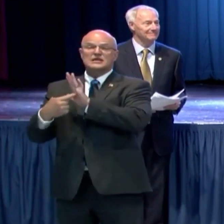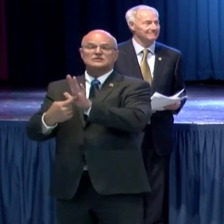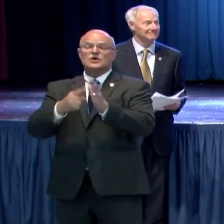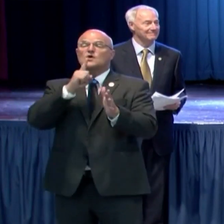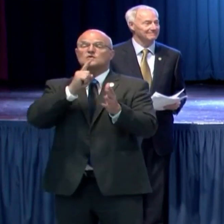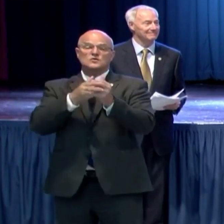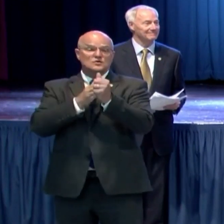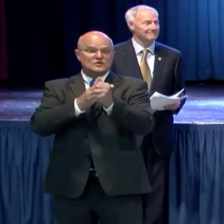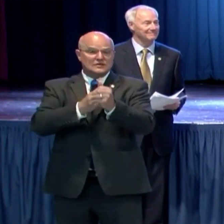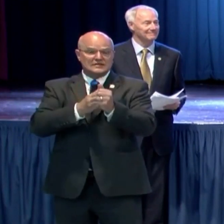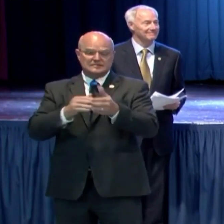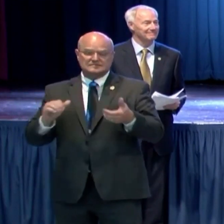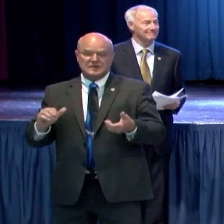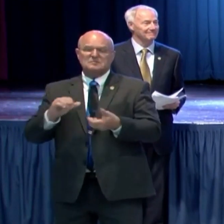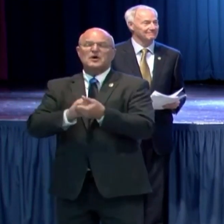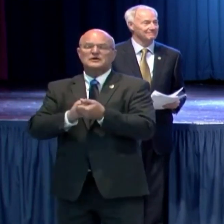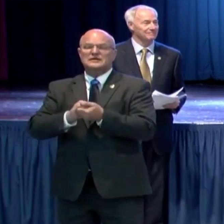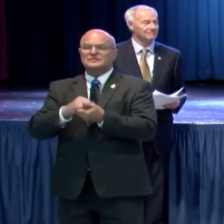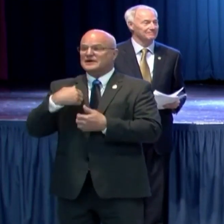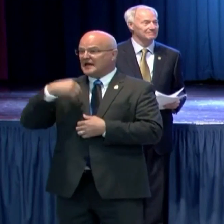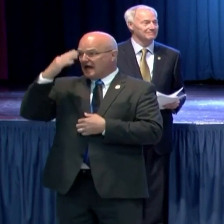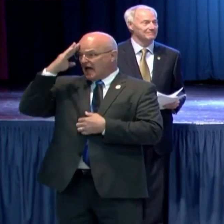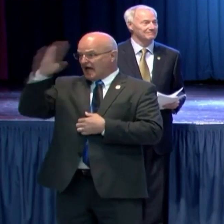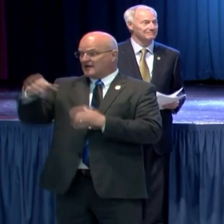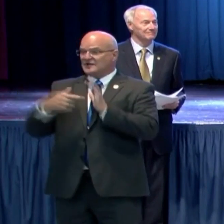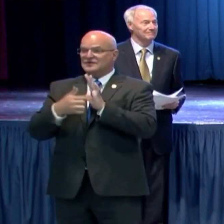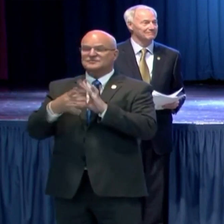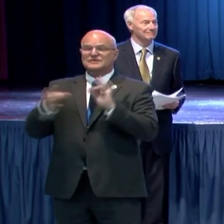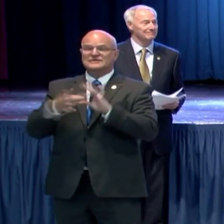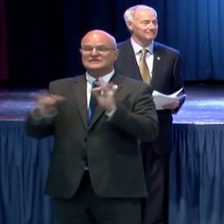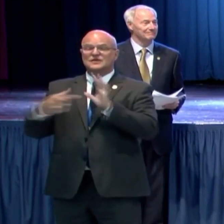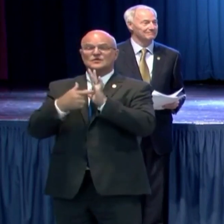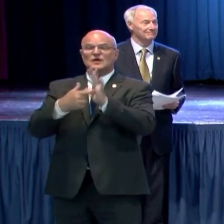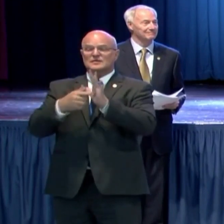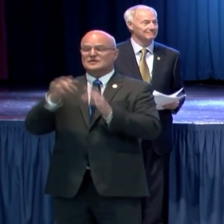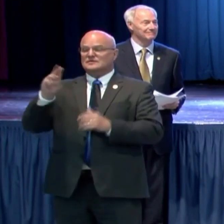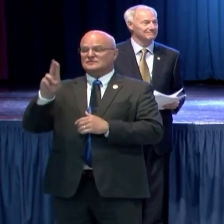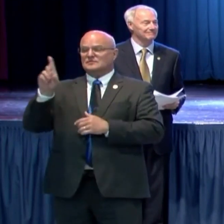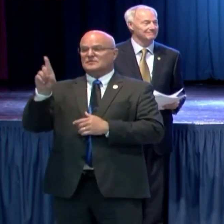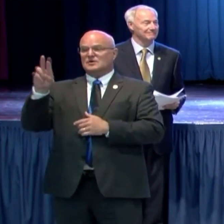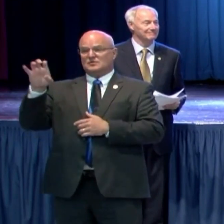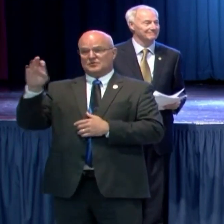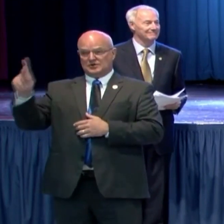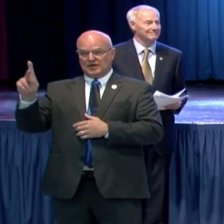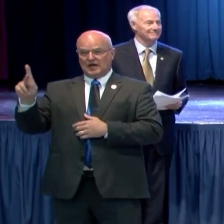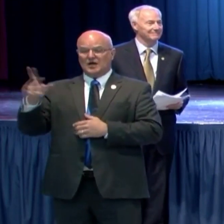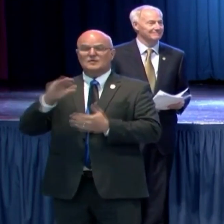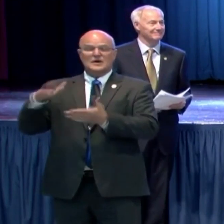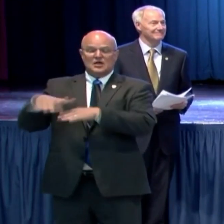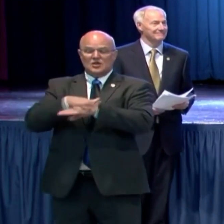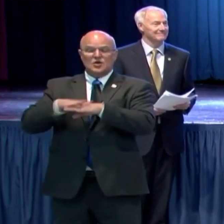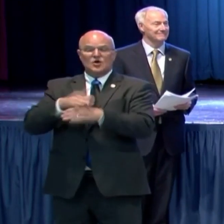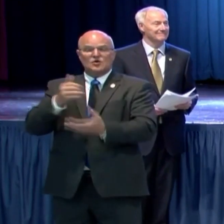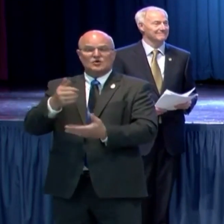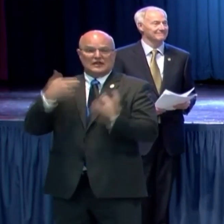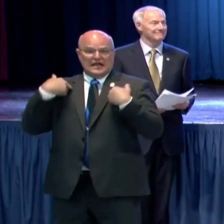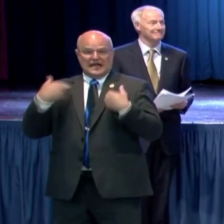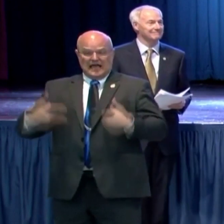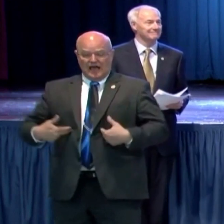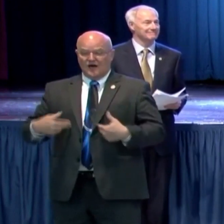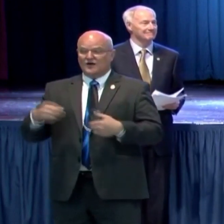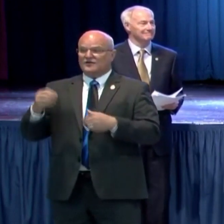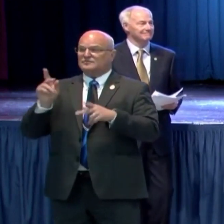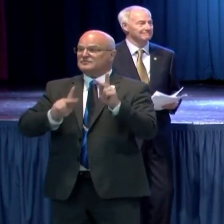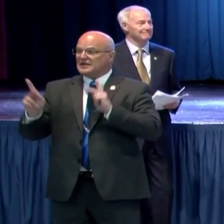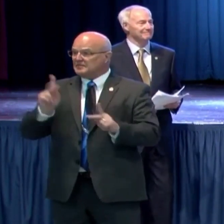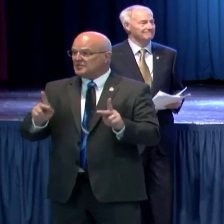true leadership, the partnership. I know you mentioned Representative Reginald Murdoch, but also Dina Petit with our local health officials, our local media,